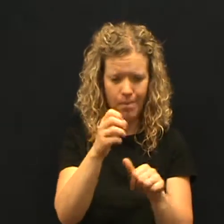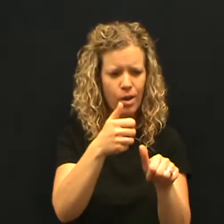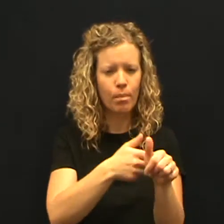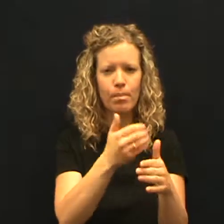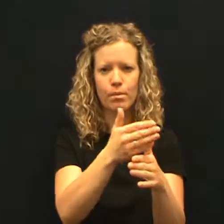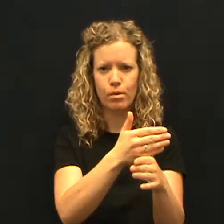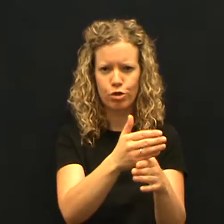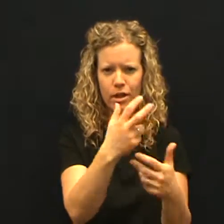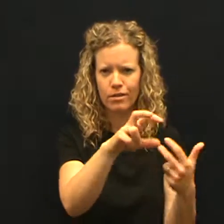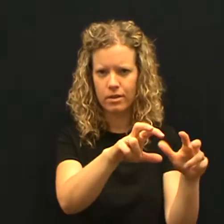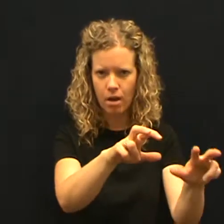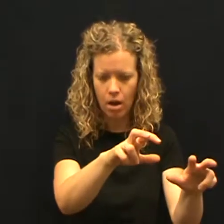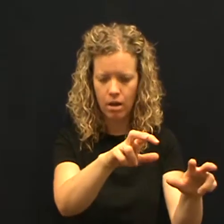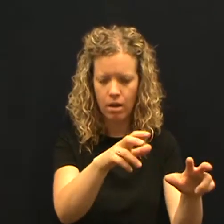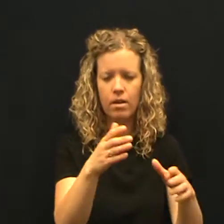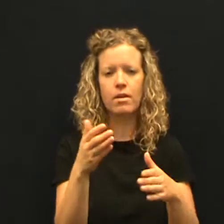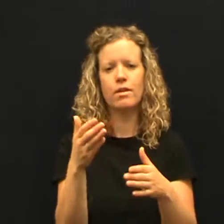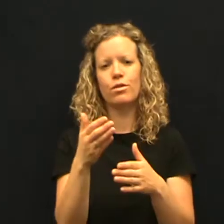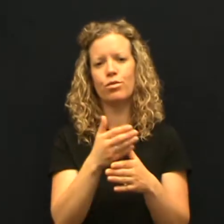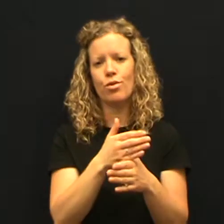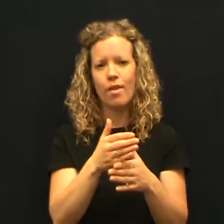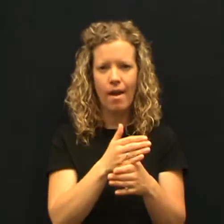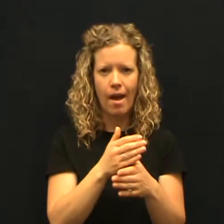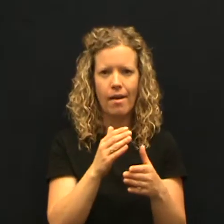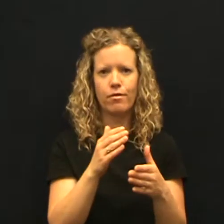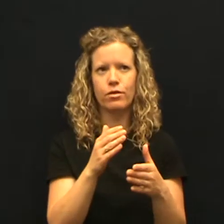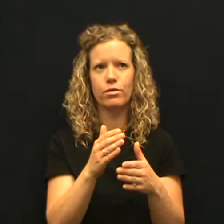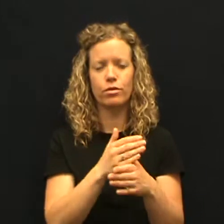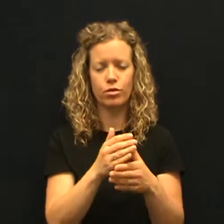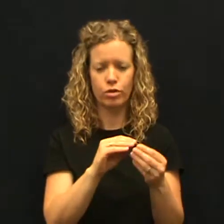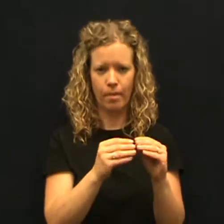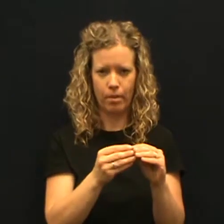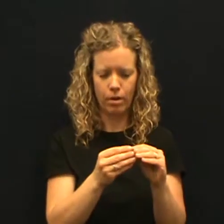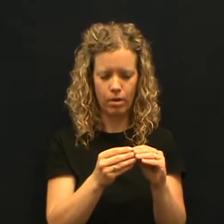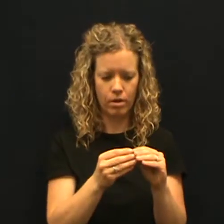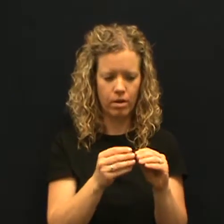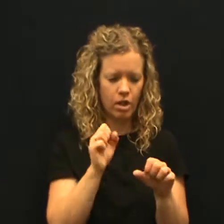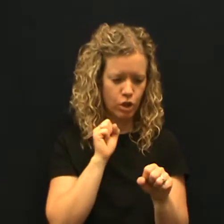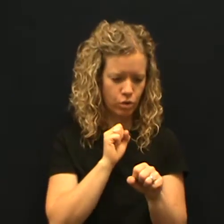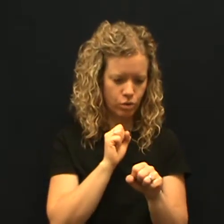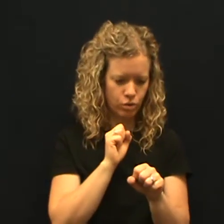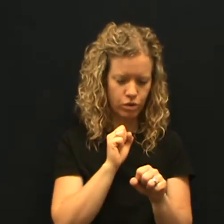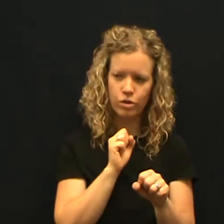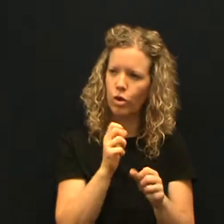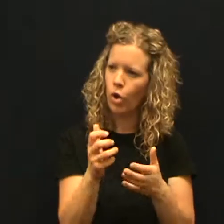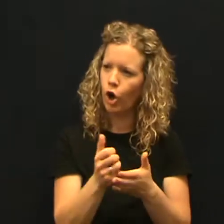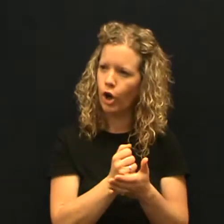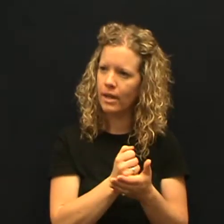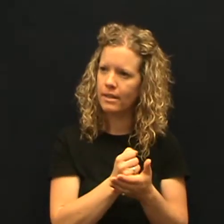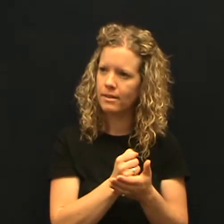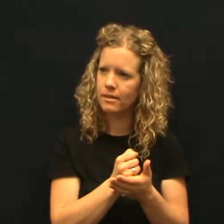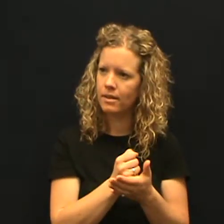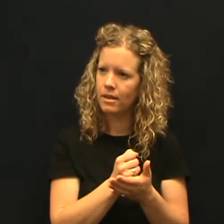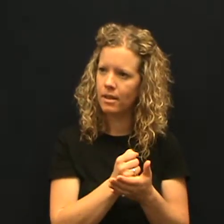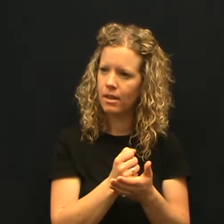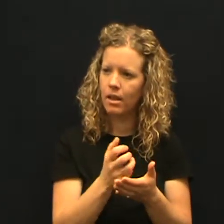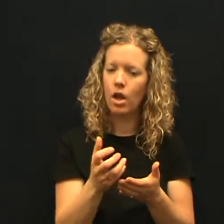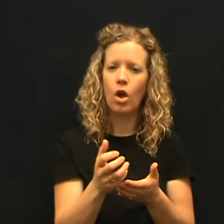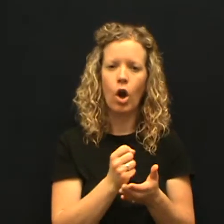number of common shares outstanding. So earnings per share is associated with our common stock, and we're